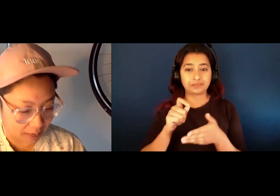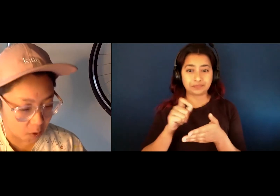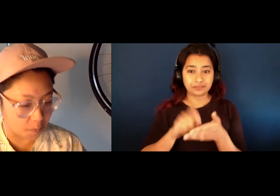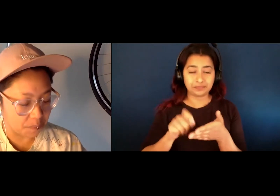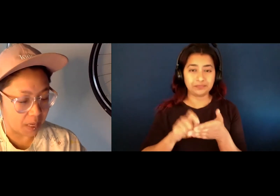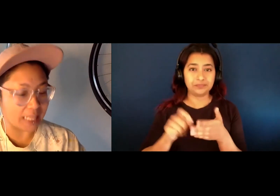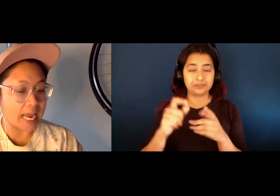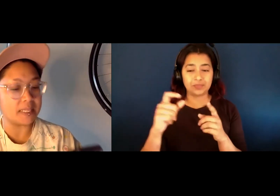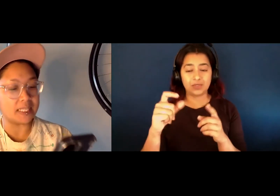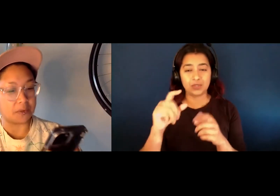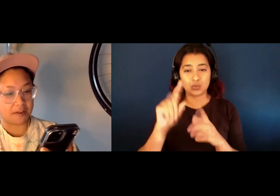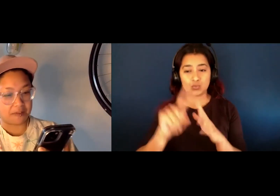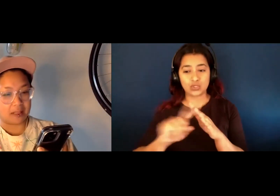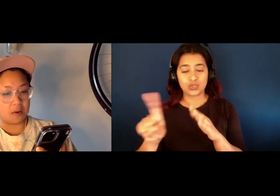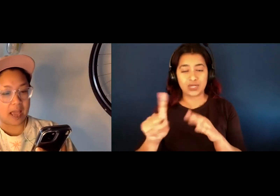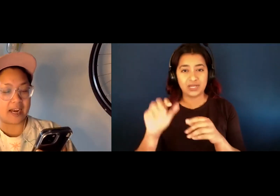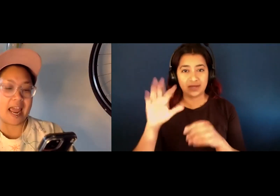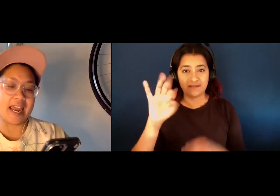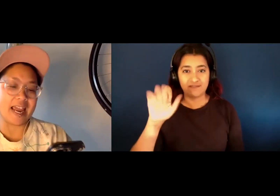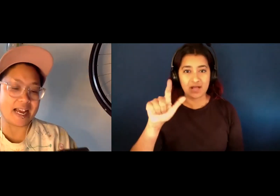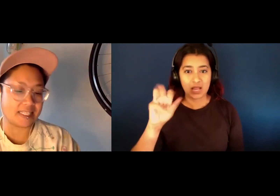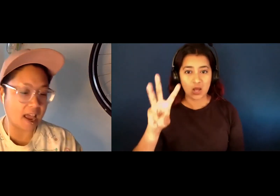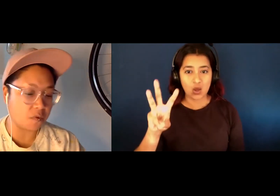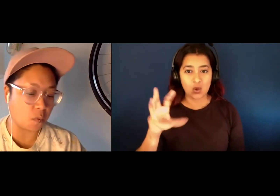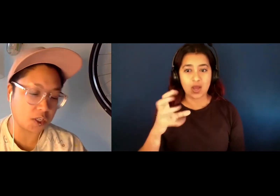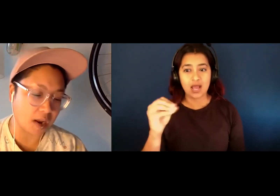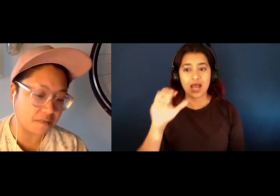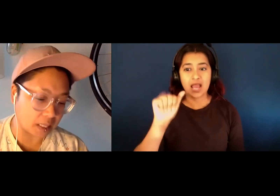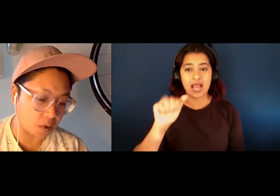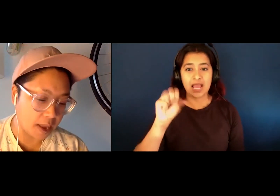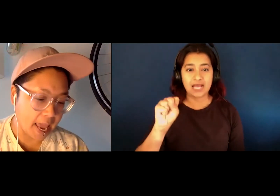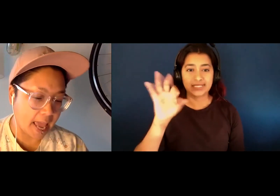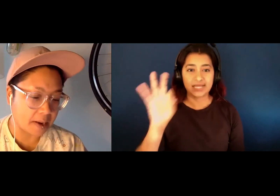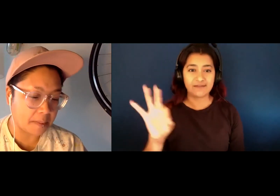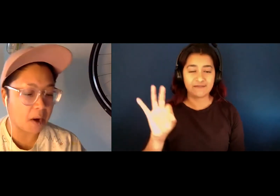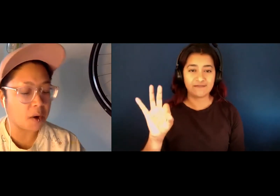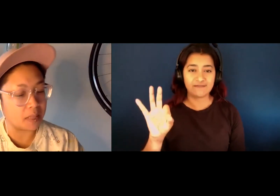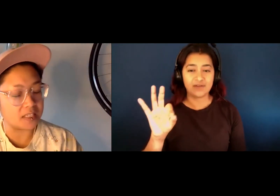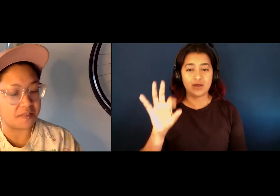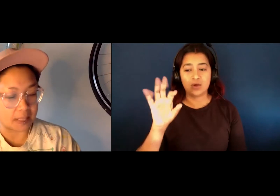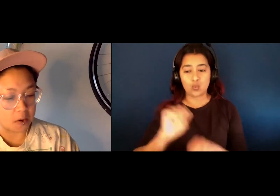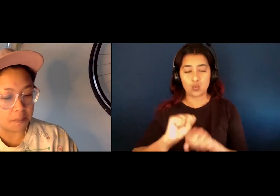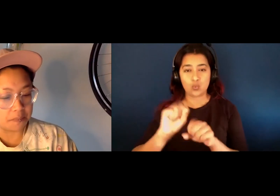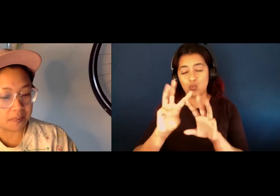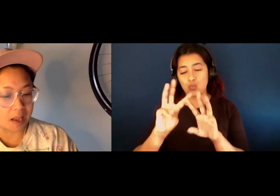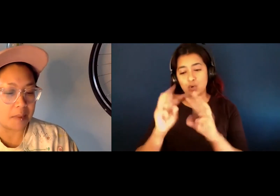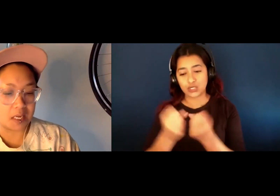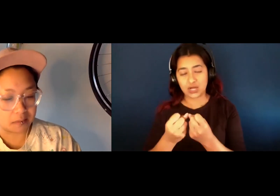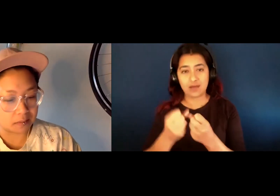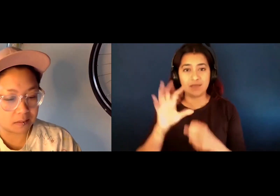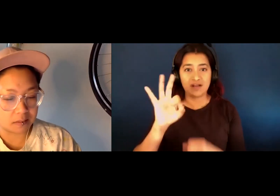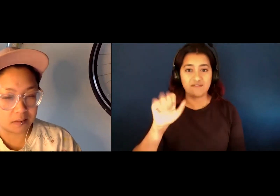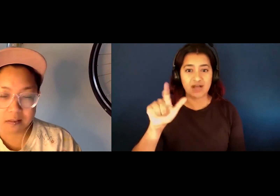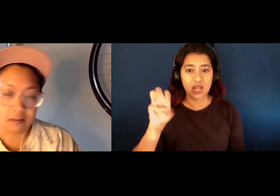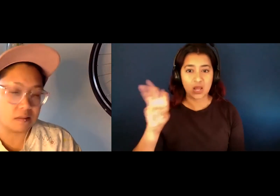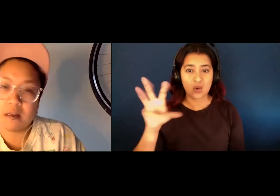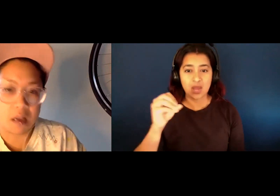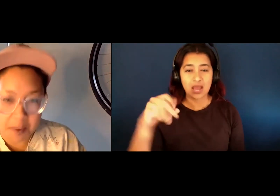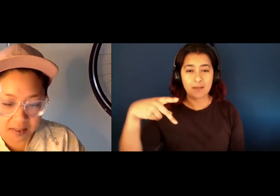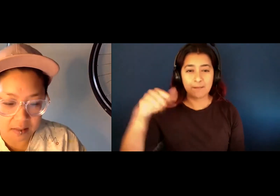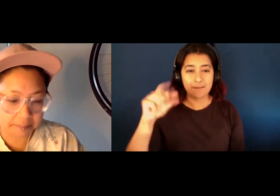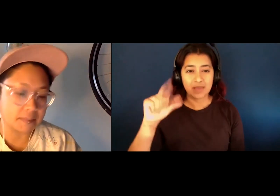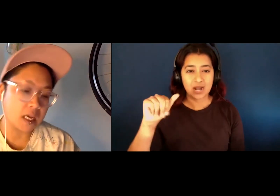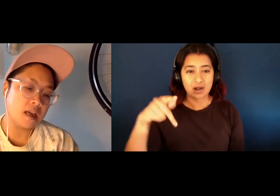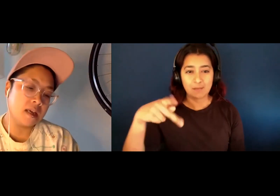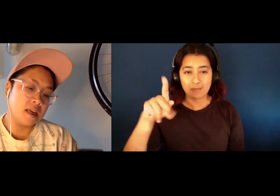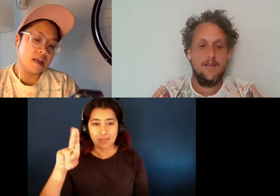Retreat Fellow, a Lambda Literary Fellow, and an ASF Workshop Fellow, and a Paraplus Fellow. I mean,